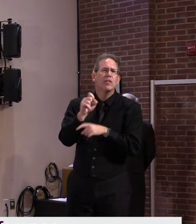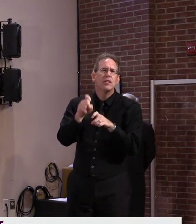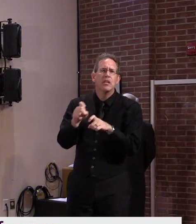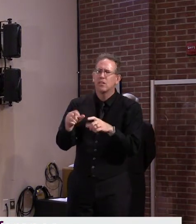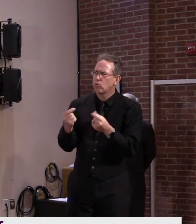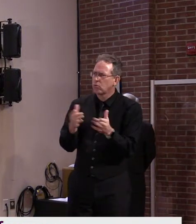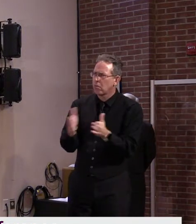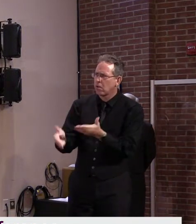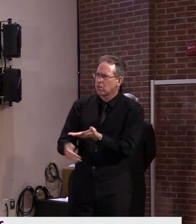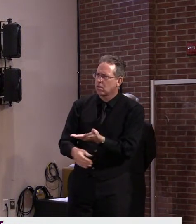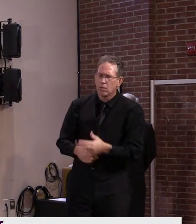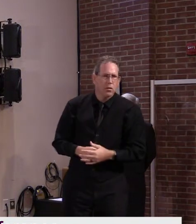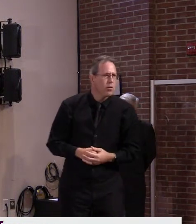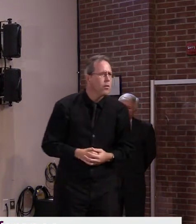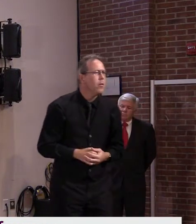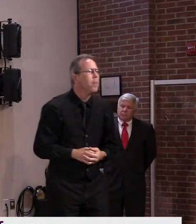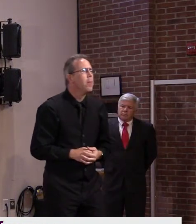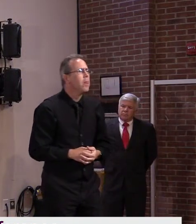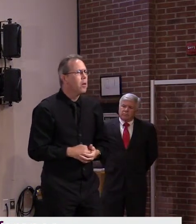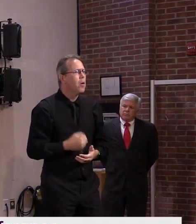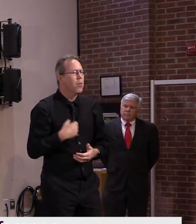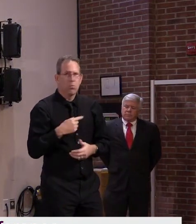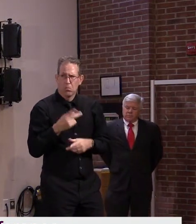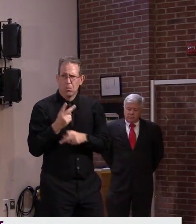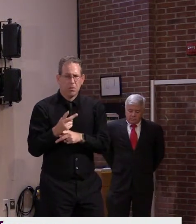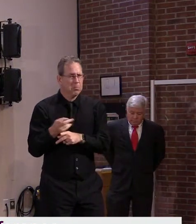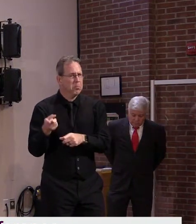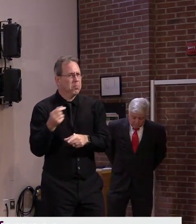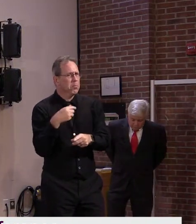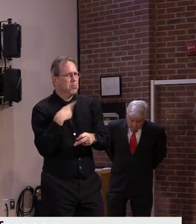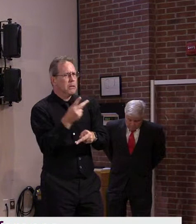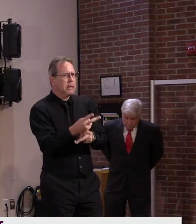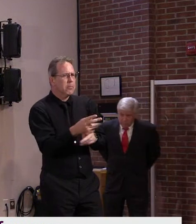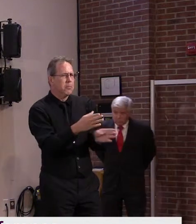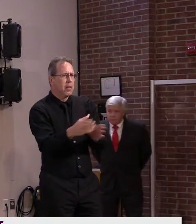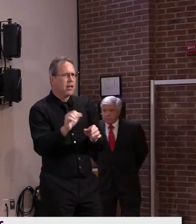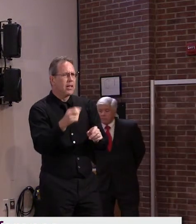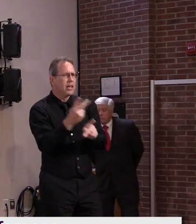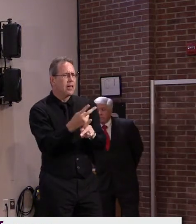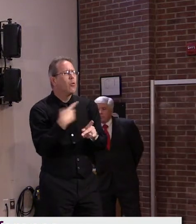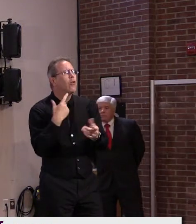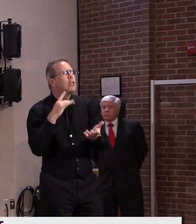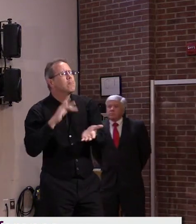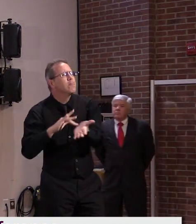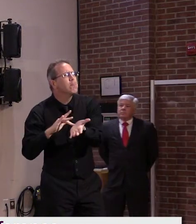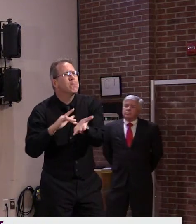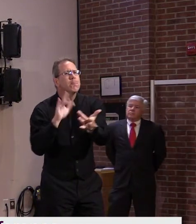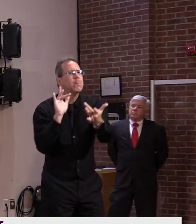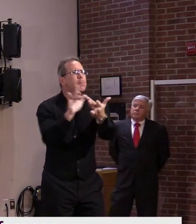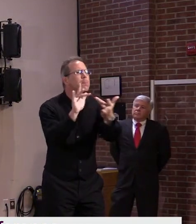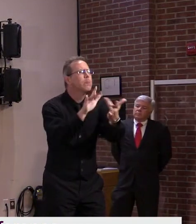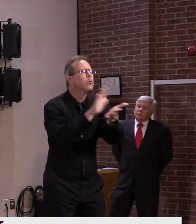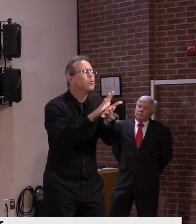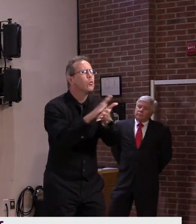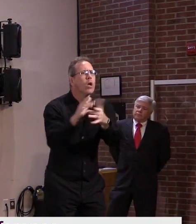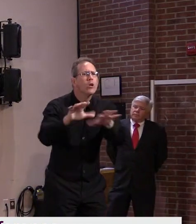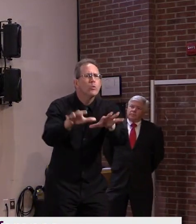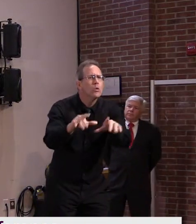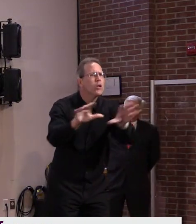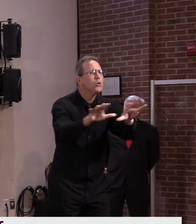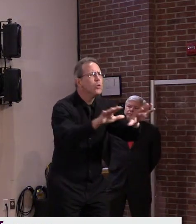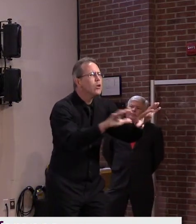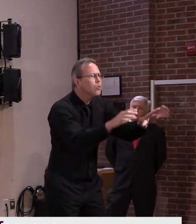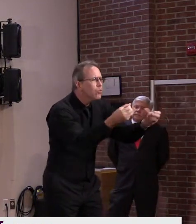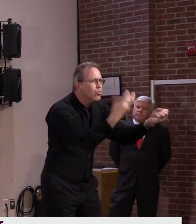continued and critical part of our public health surveillance of the patterns of the virus in our communities. In schools, the PCR